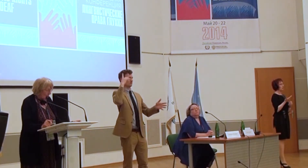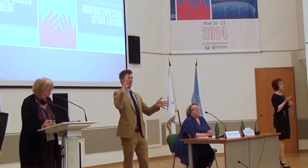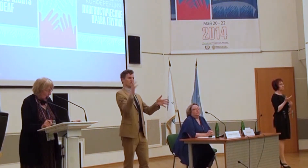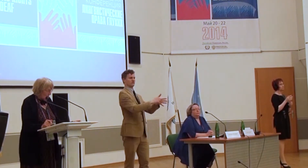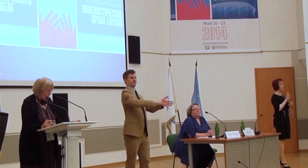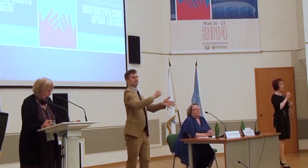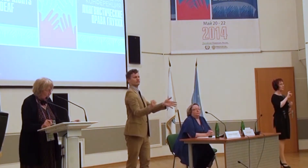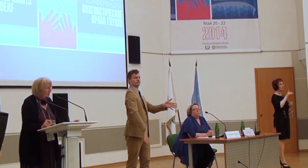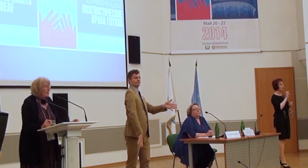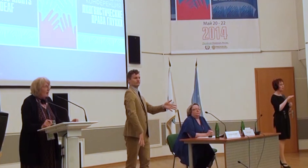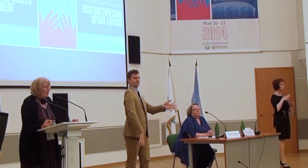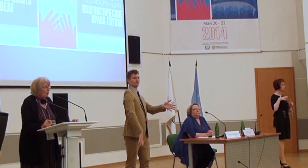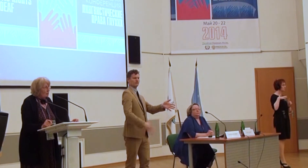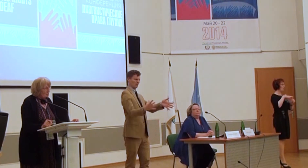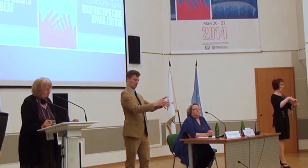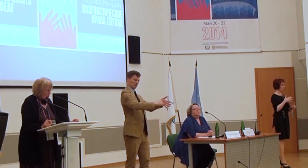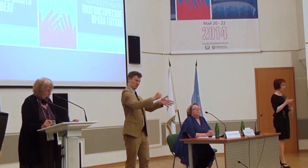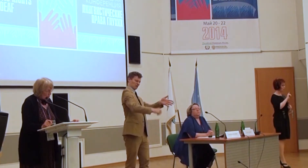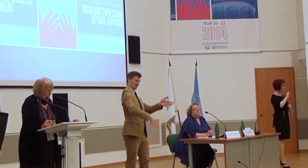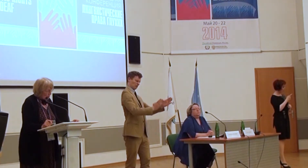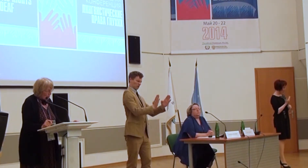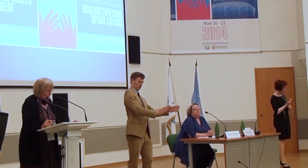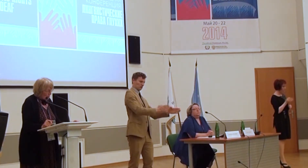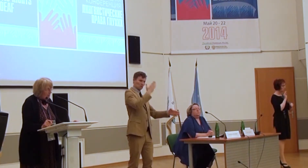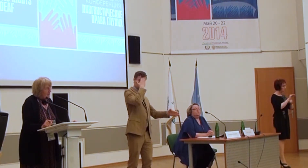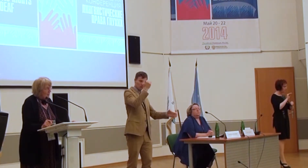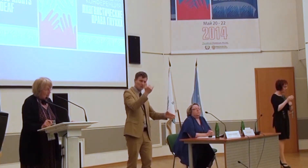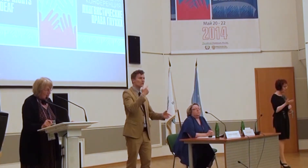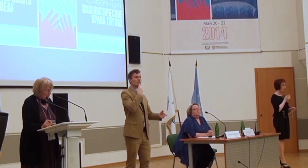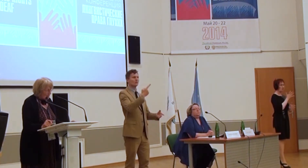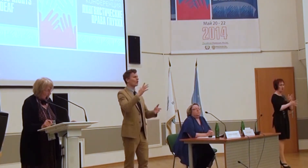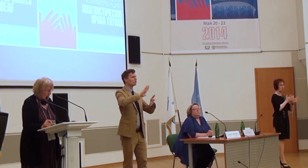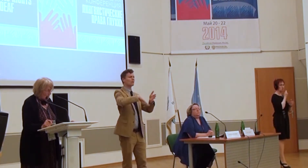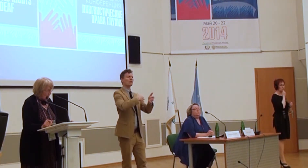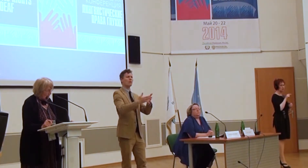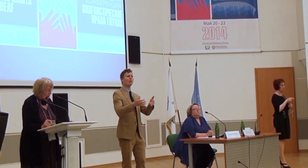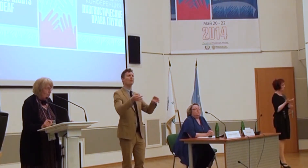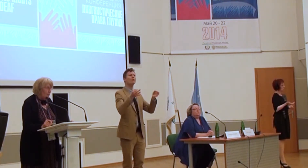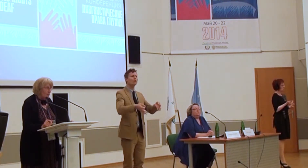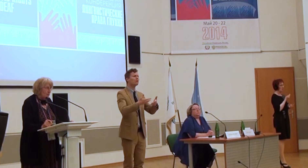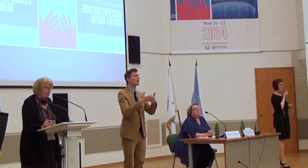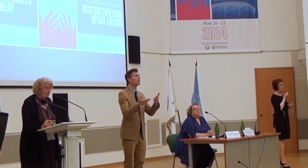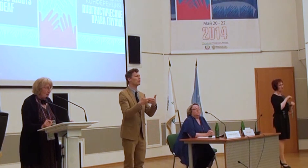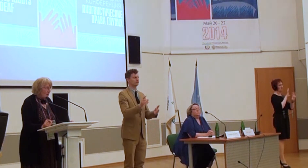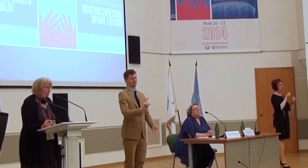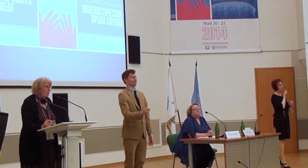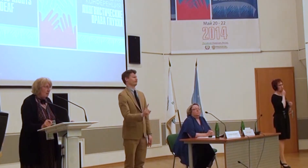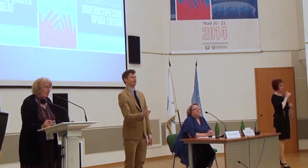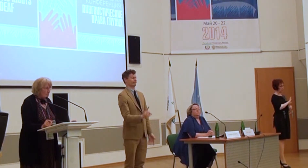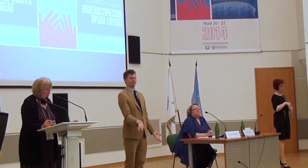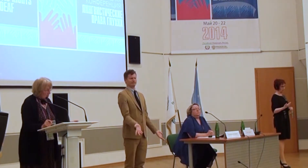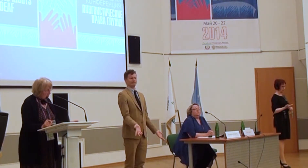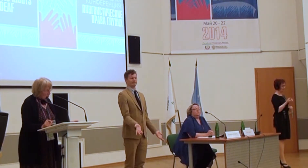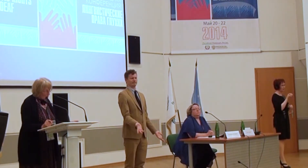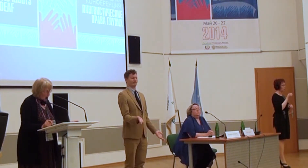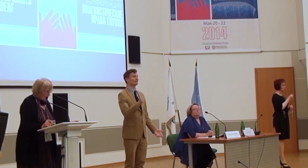proper languages. And the origins of this view can go right back to the 1880 Milan Conference. You'll be relieved